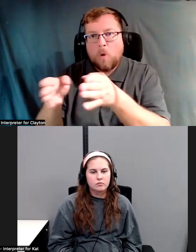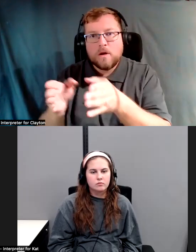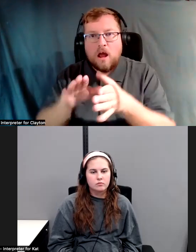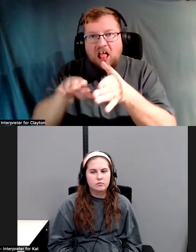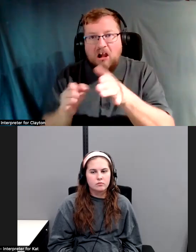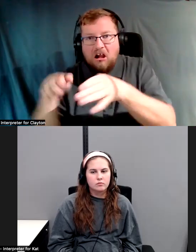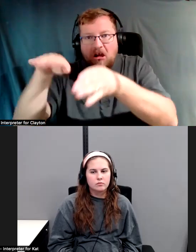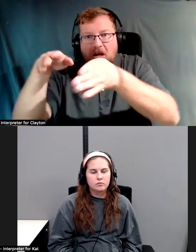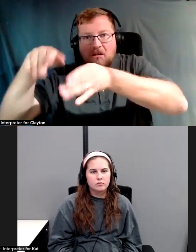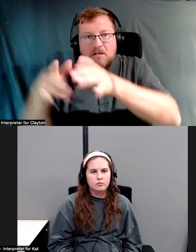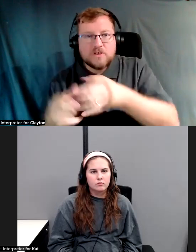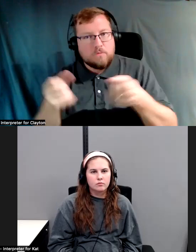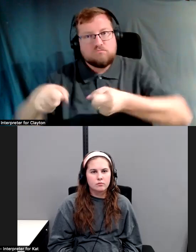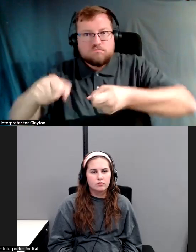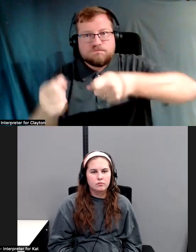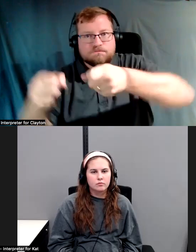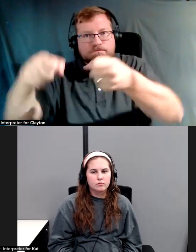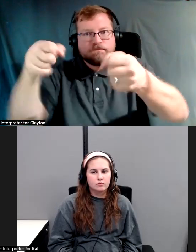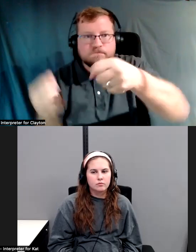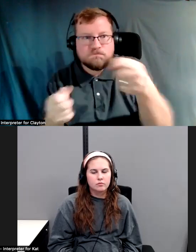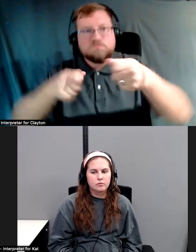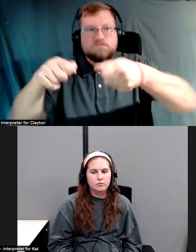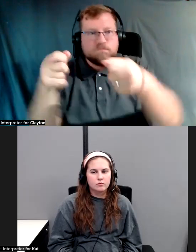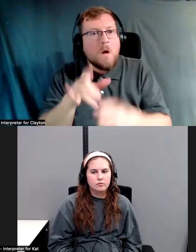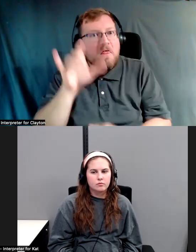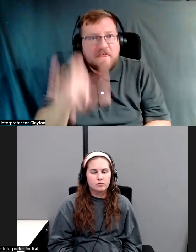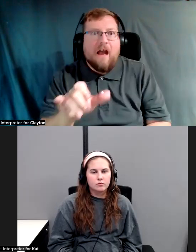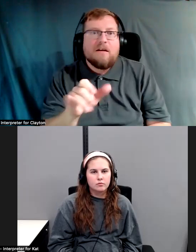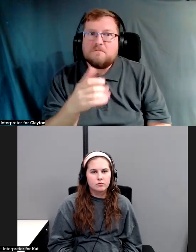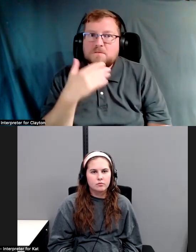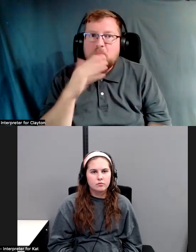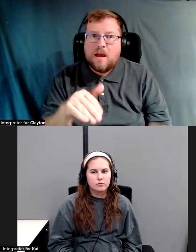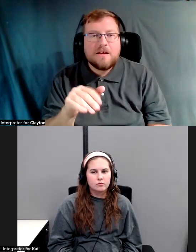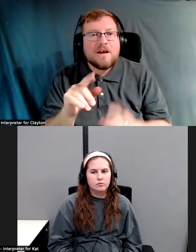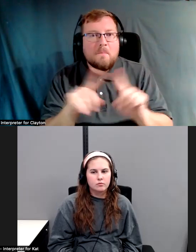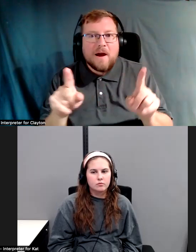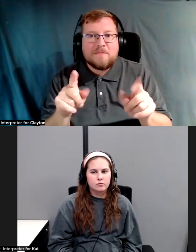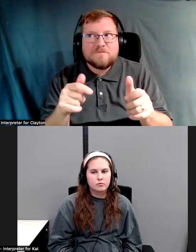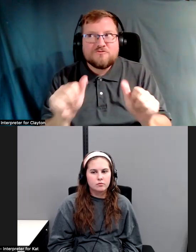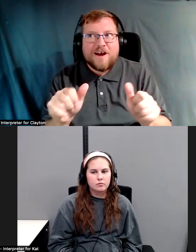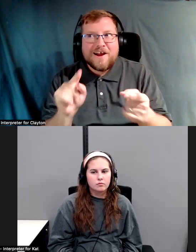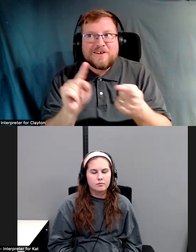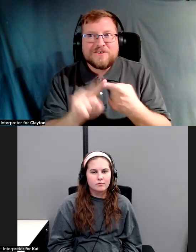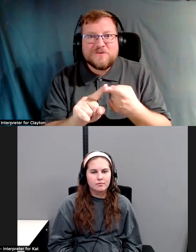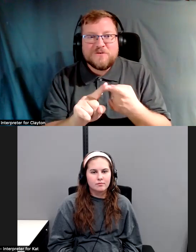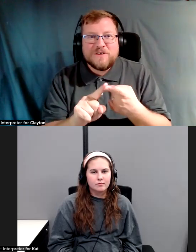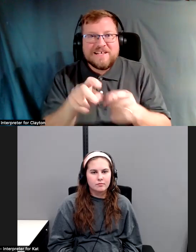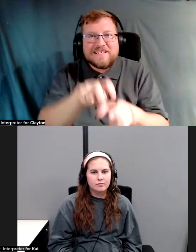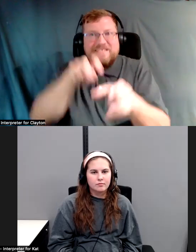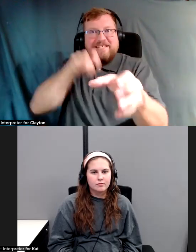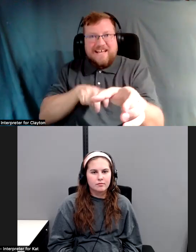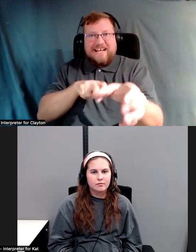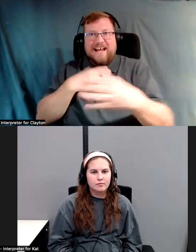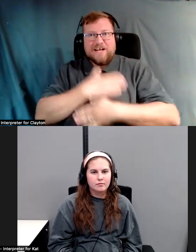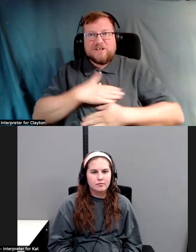you're driving to that and everything's just bumping everywhere. And you're just trying to like sit in the back and enjoy the ride.